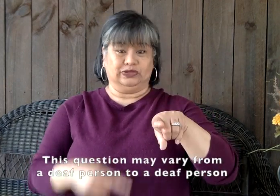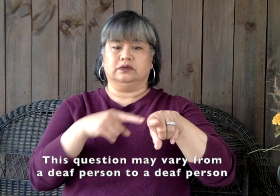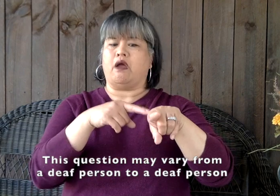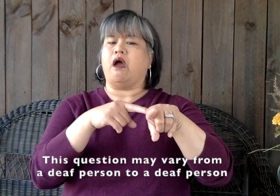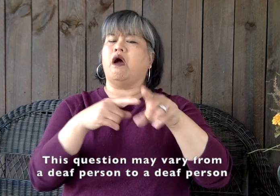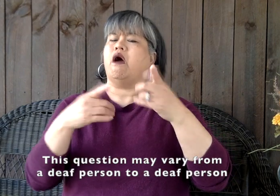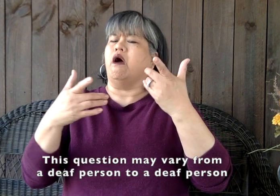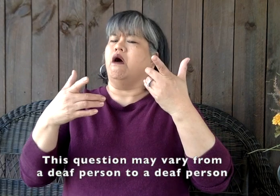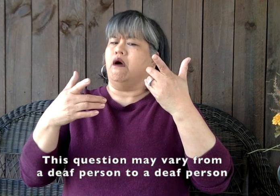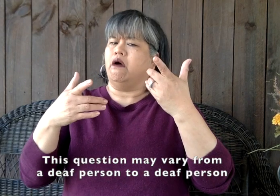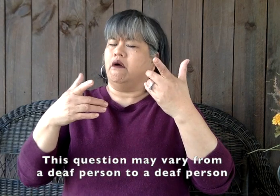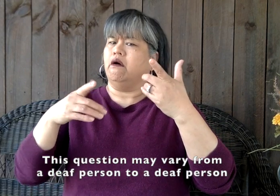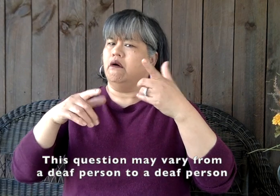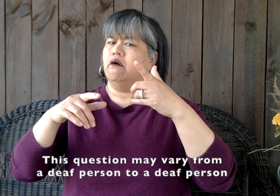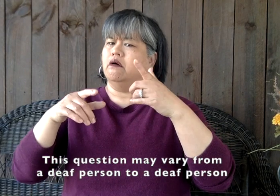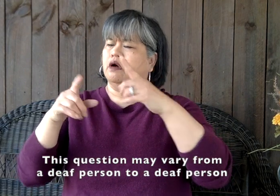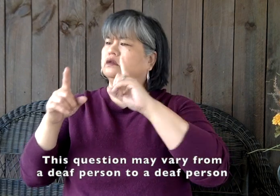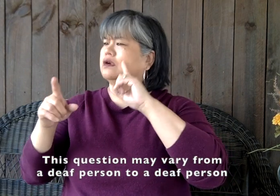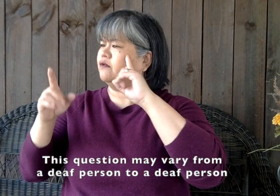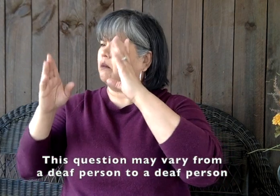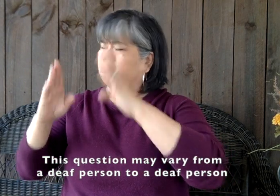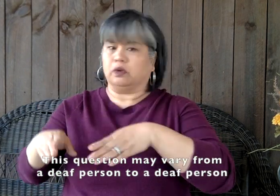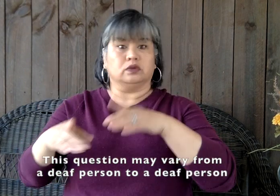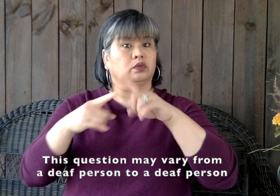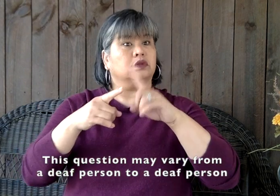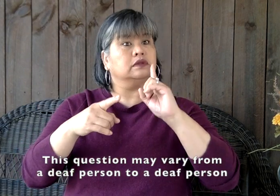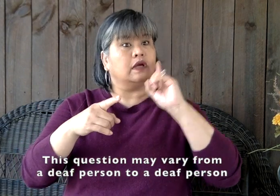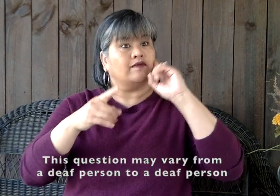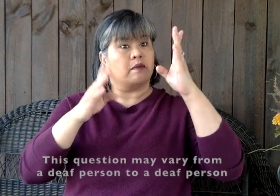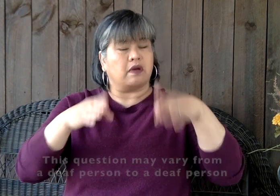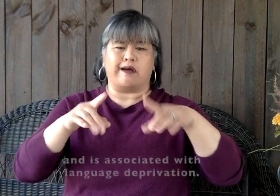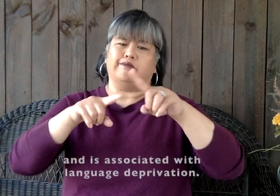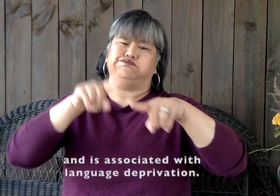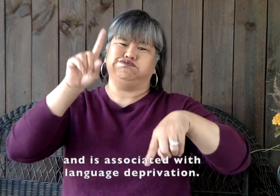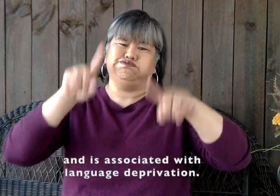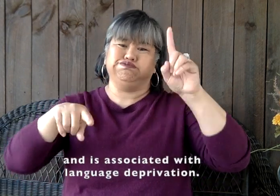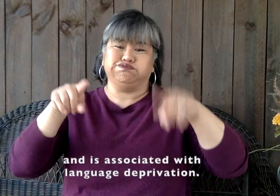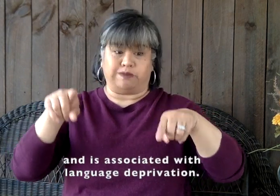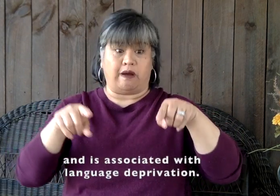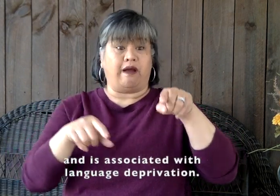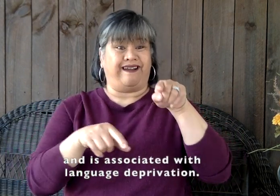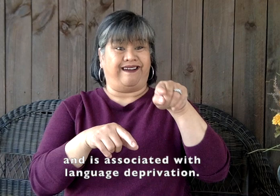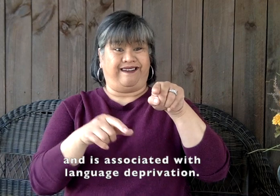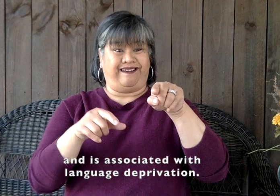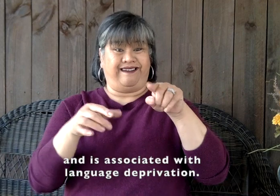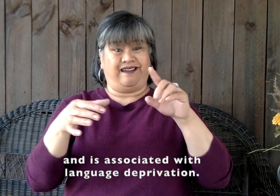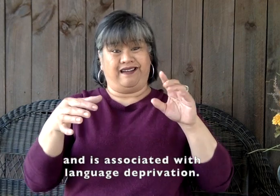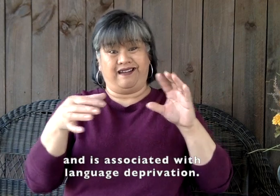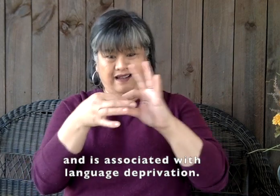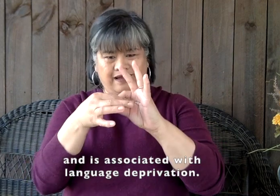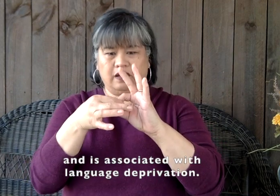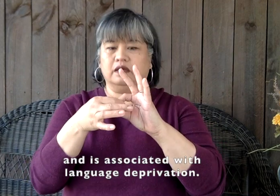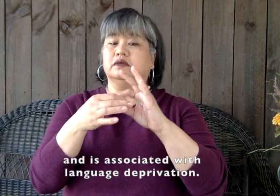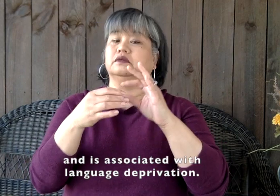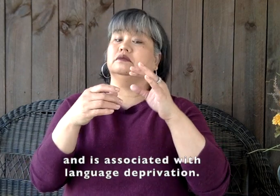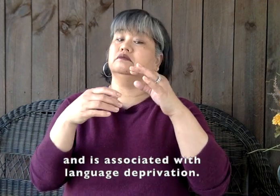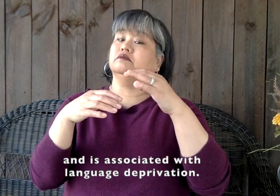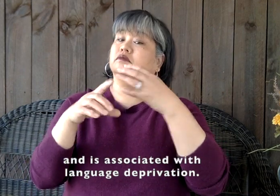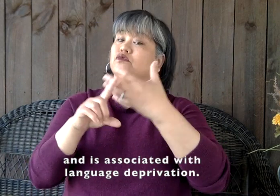This question may vary from a deaf person to a deaf person and is associated with language deprivation.